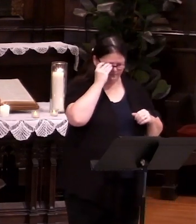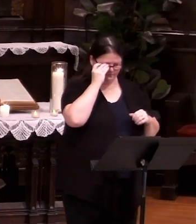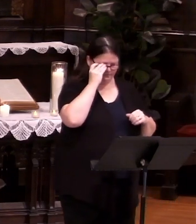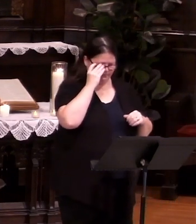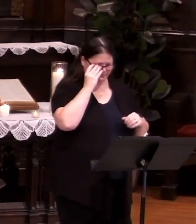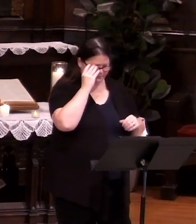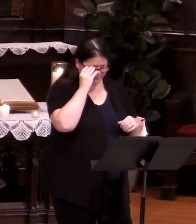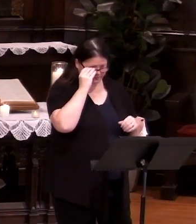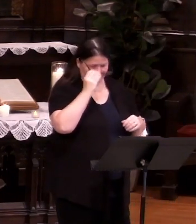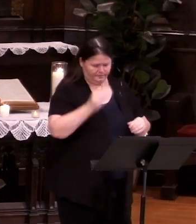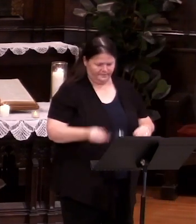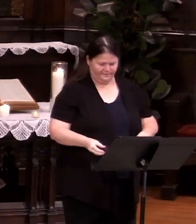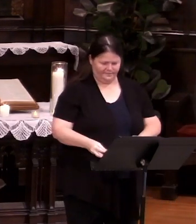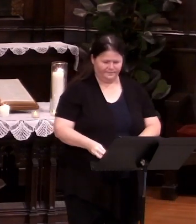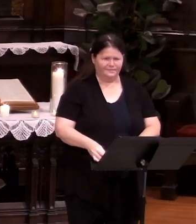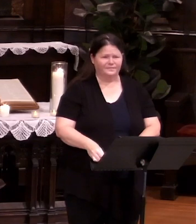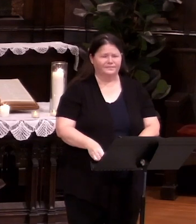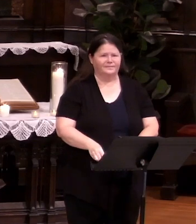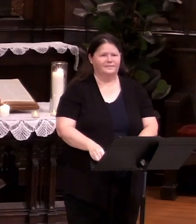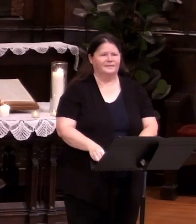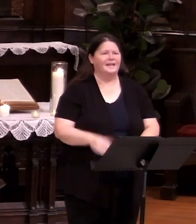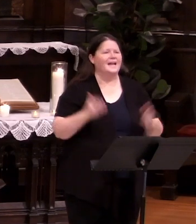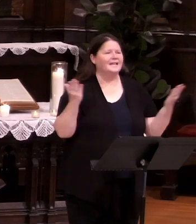Close to home, right here at AHCC.